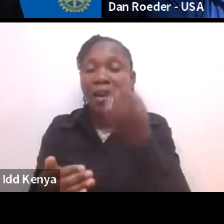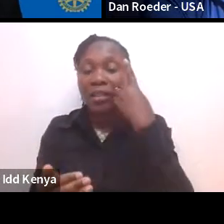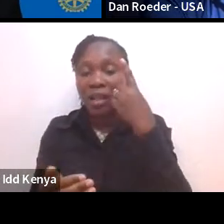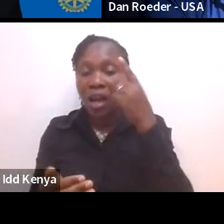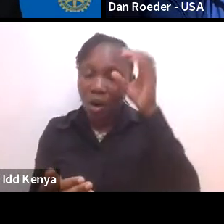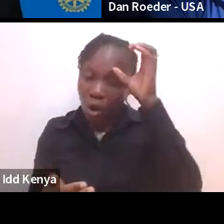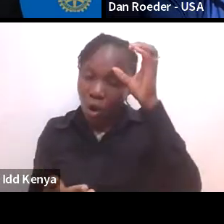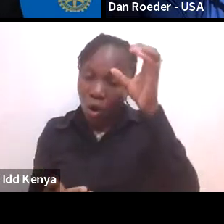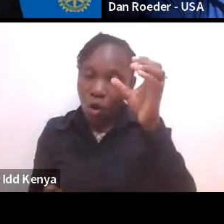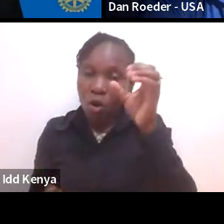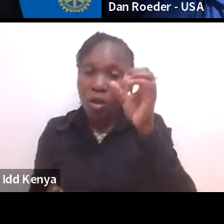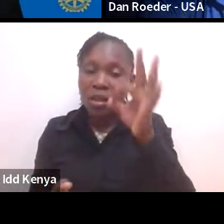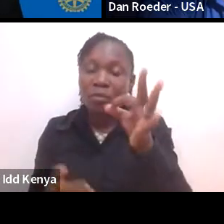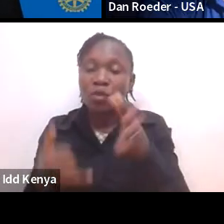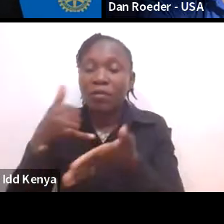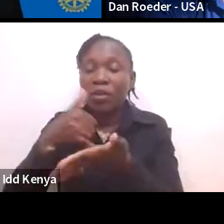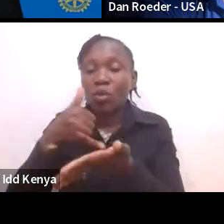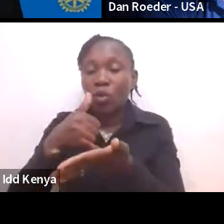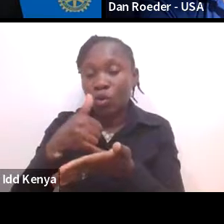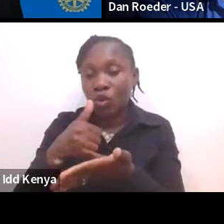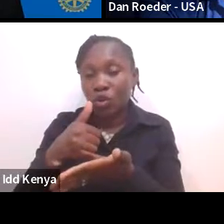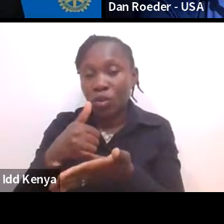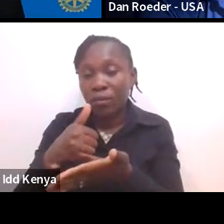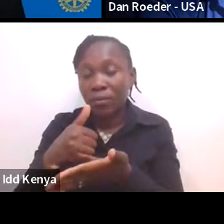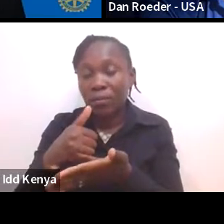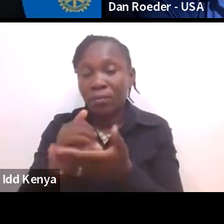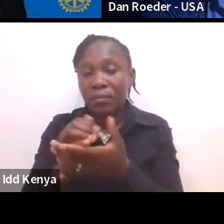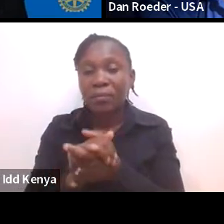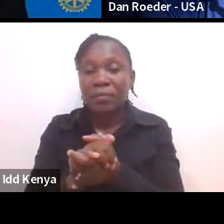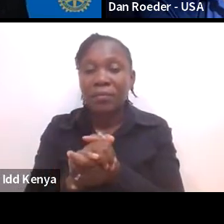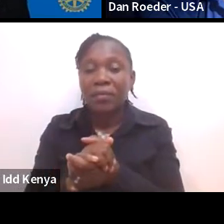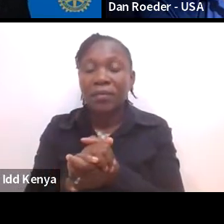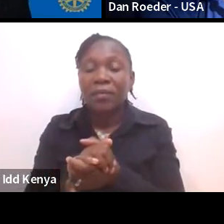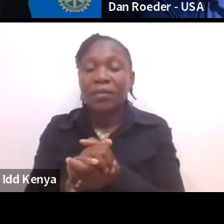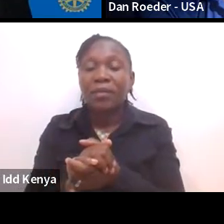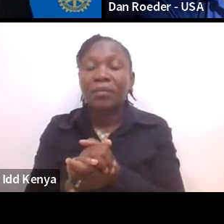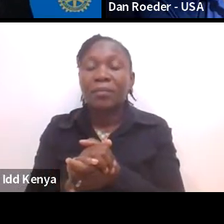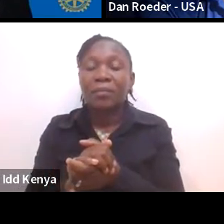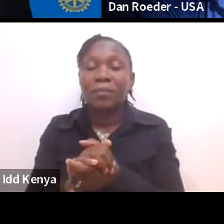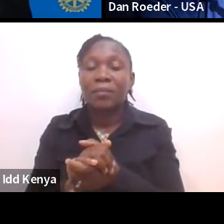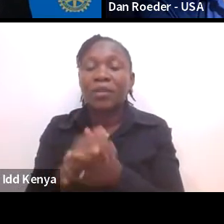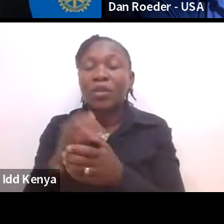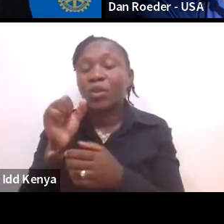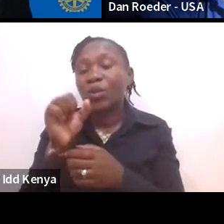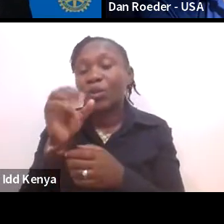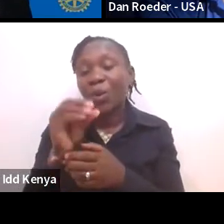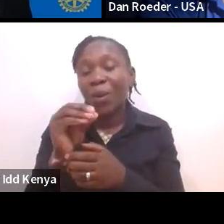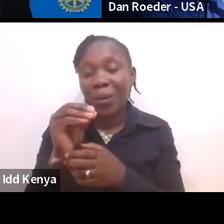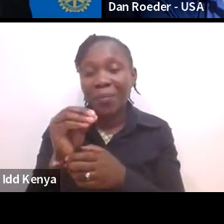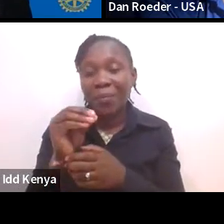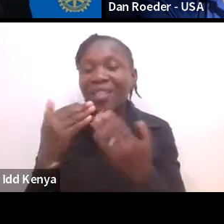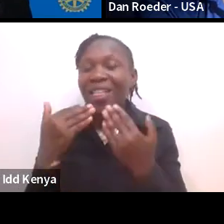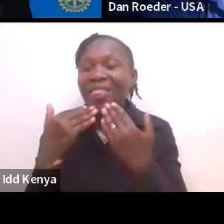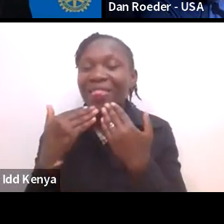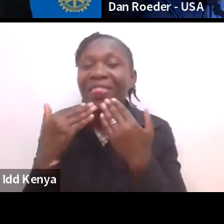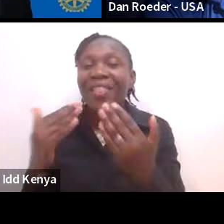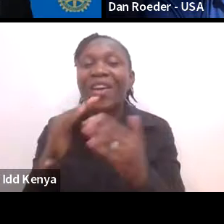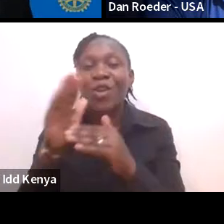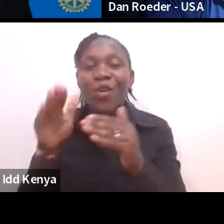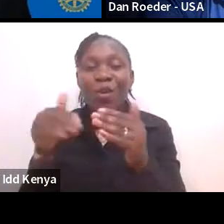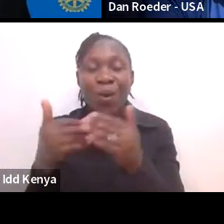being inclusive and that sense of belonging that comes through this. So thank you all so very